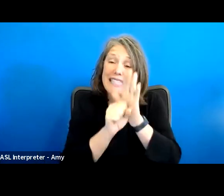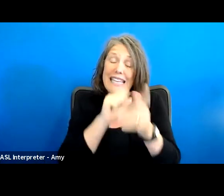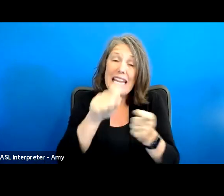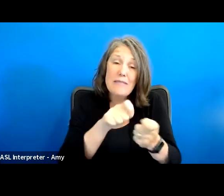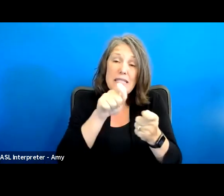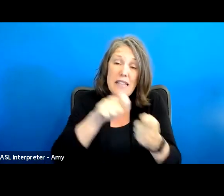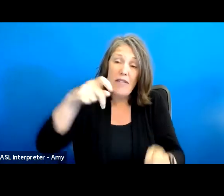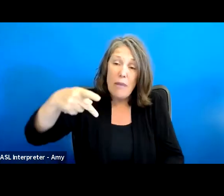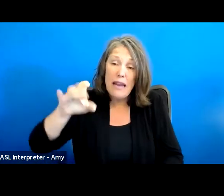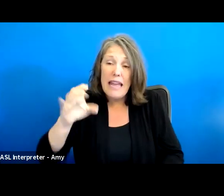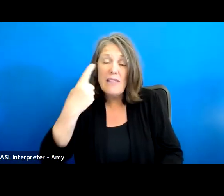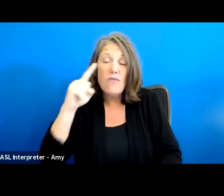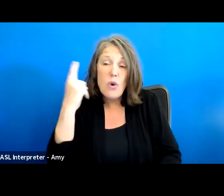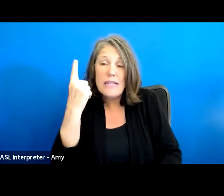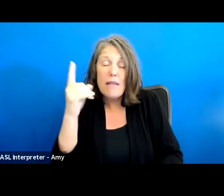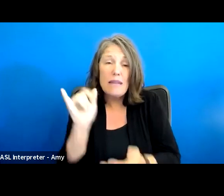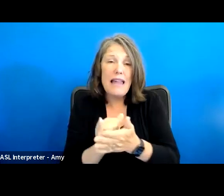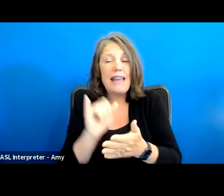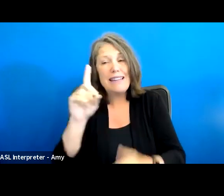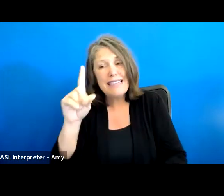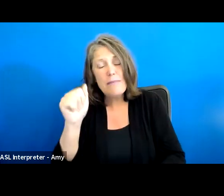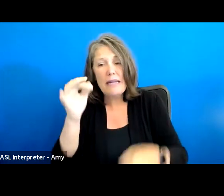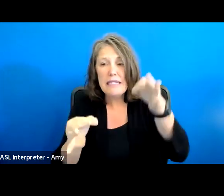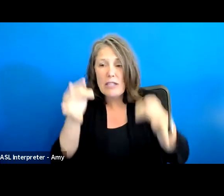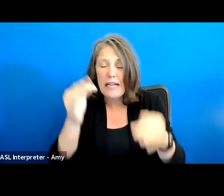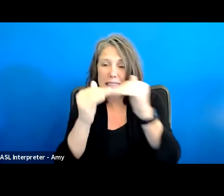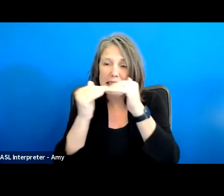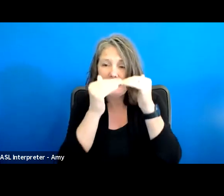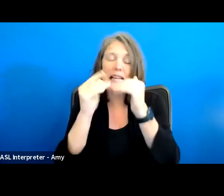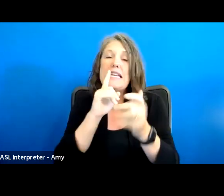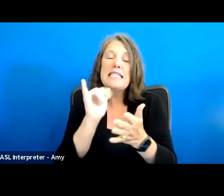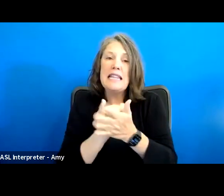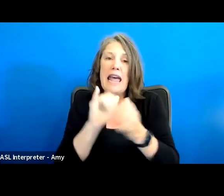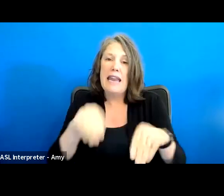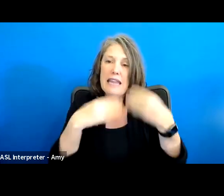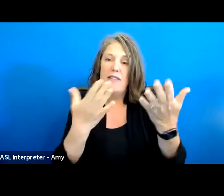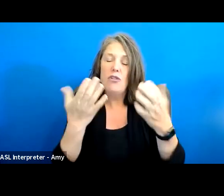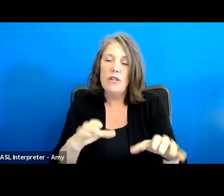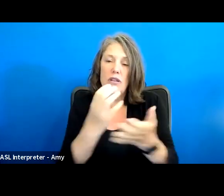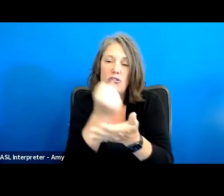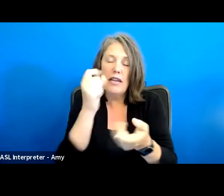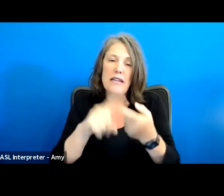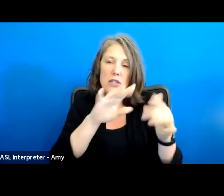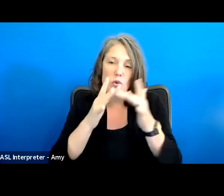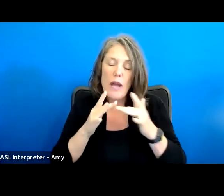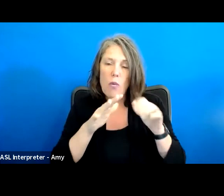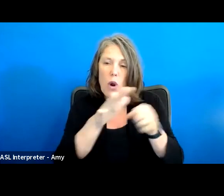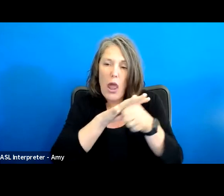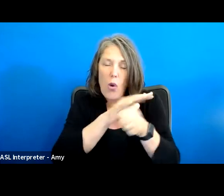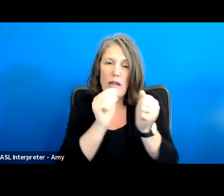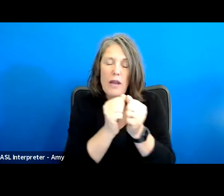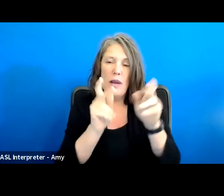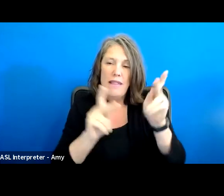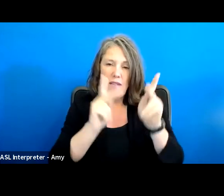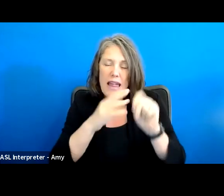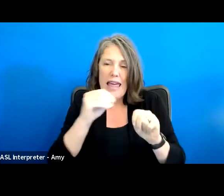state-specific podcast for something like disability justice is that it gives you the chance to network locally with individuals